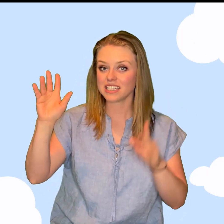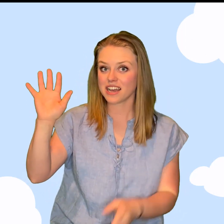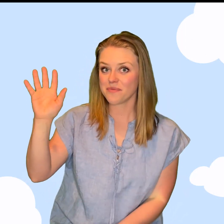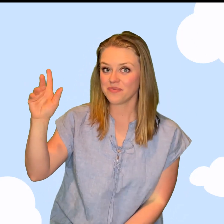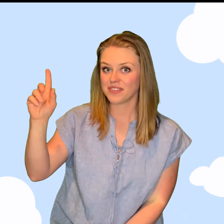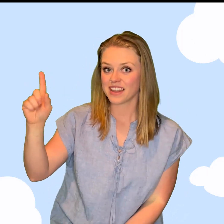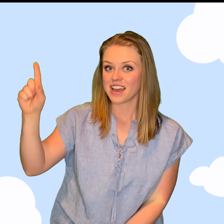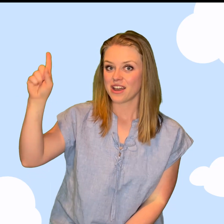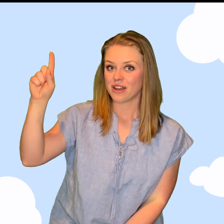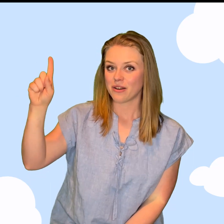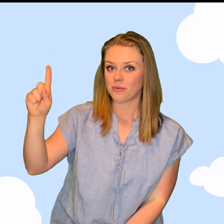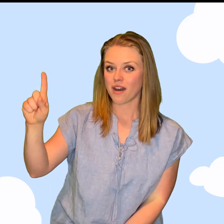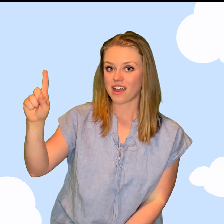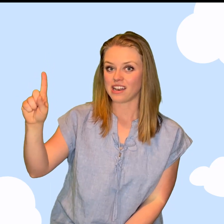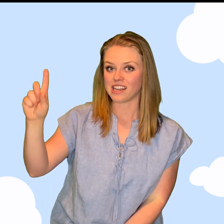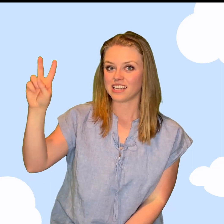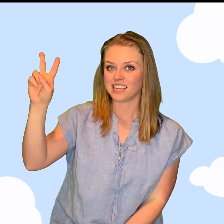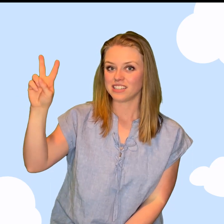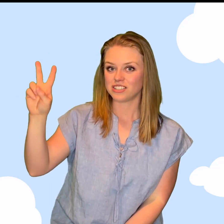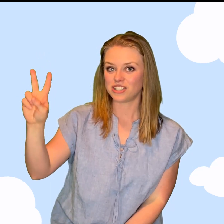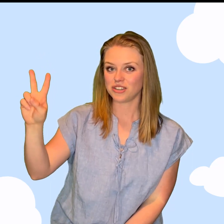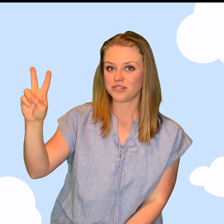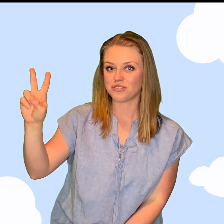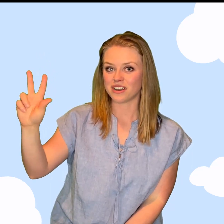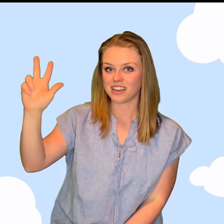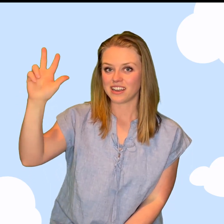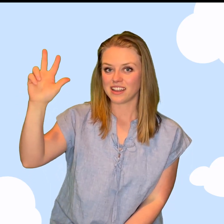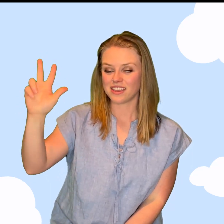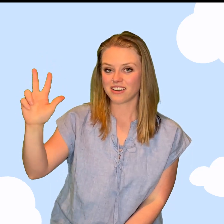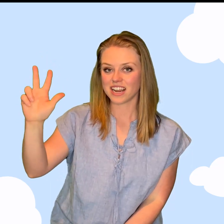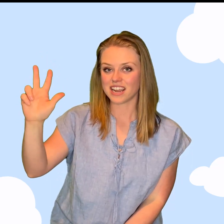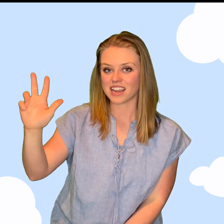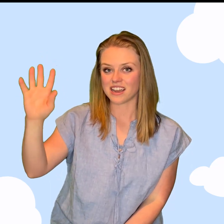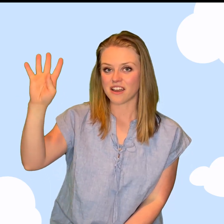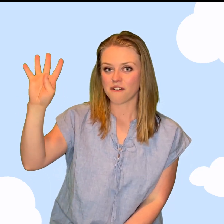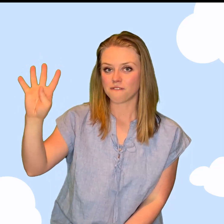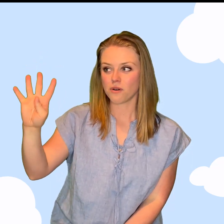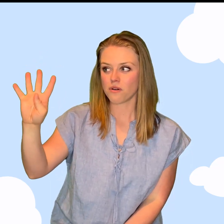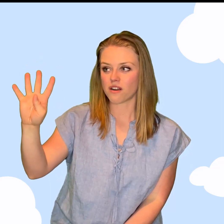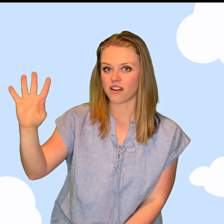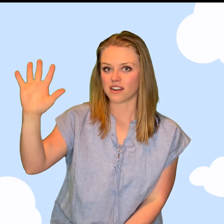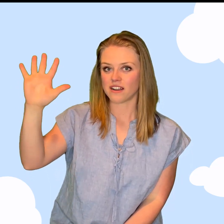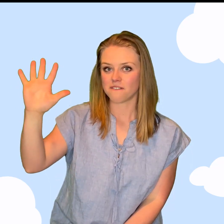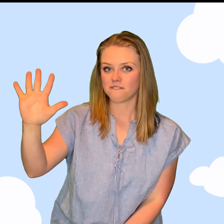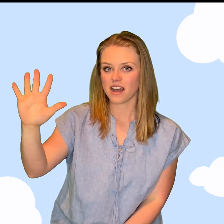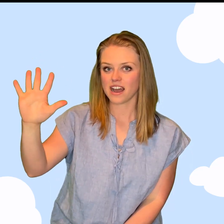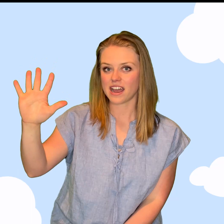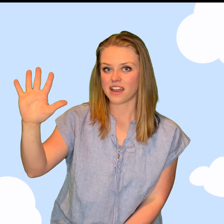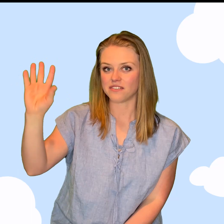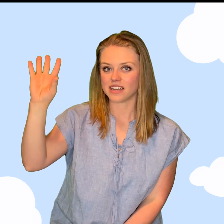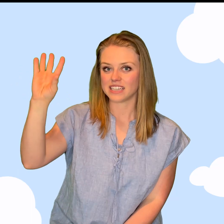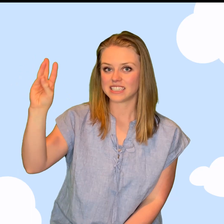up. 1, 2, 3, 4, 5,